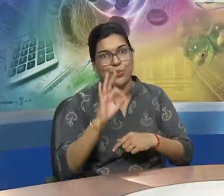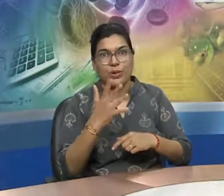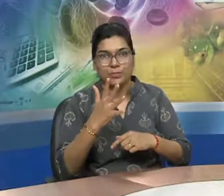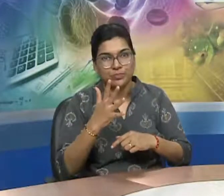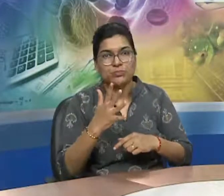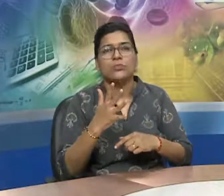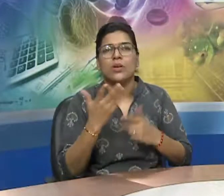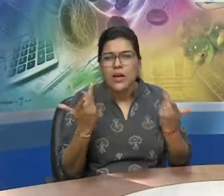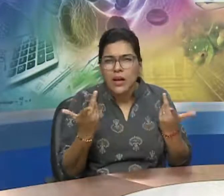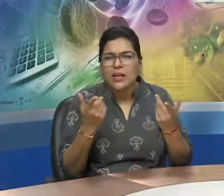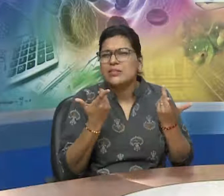mean,